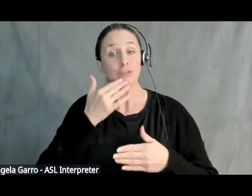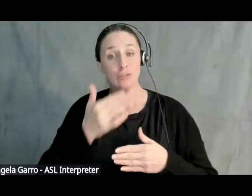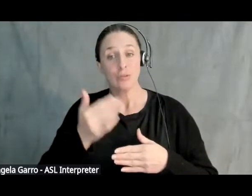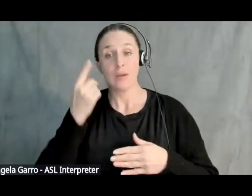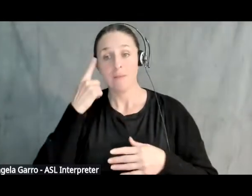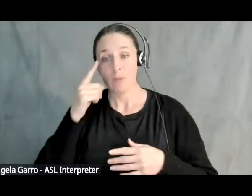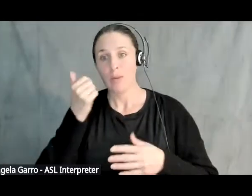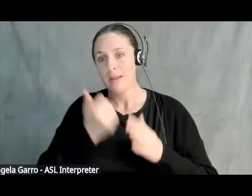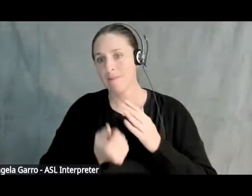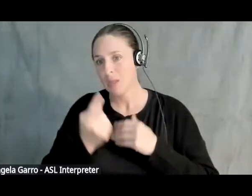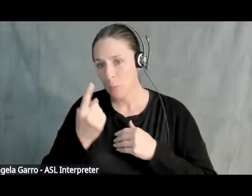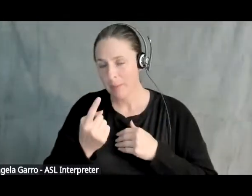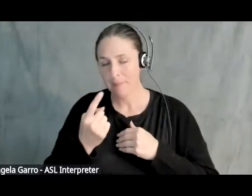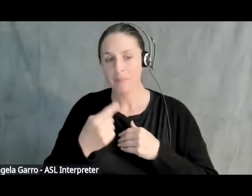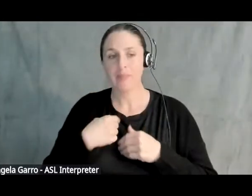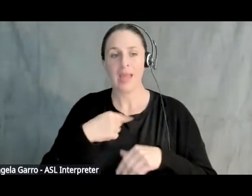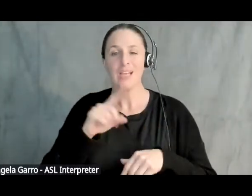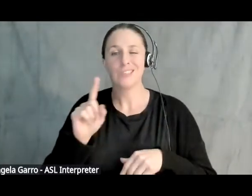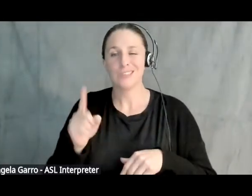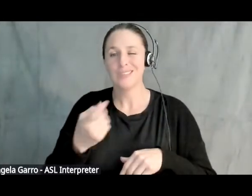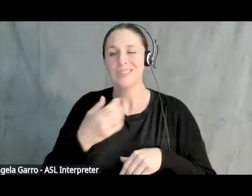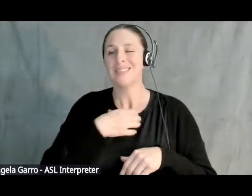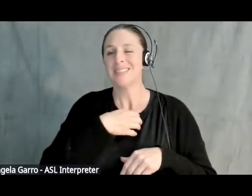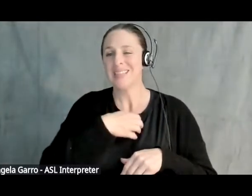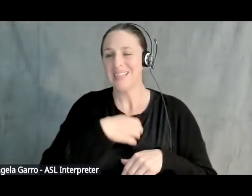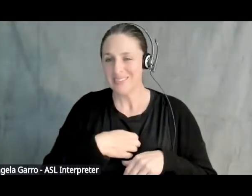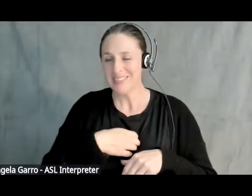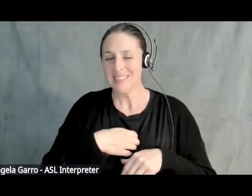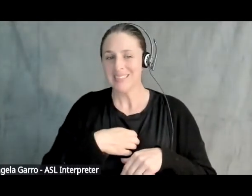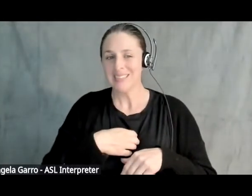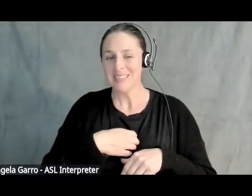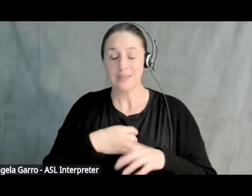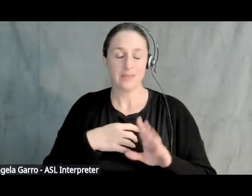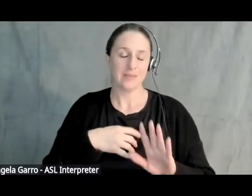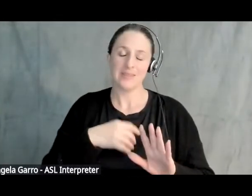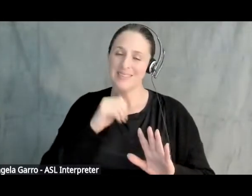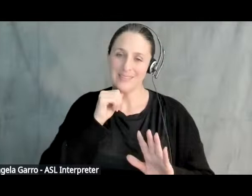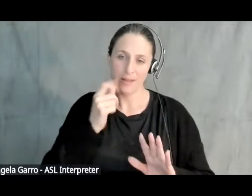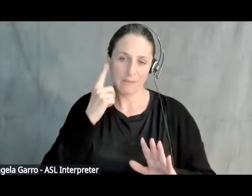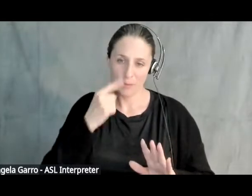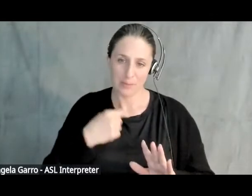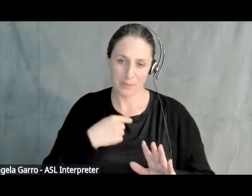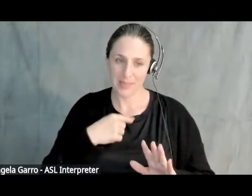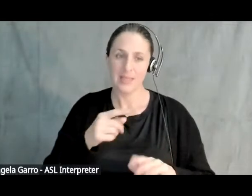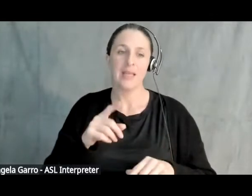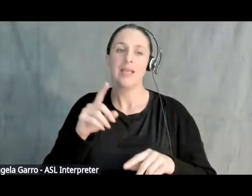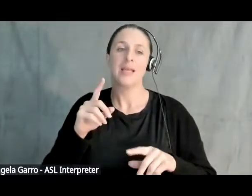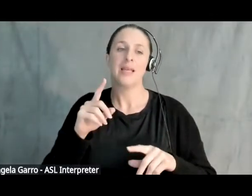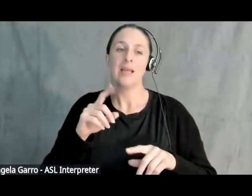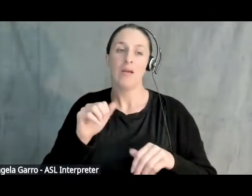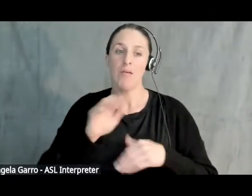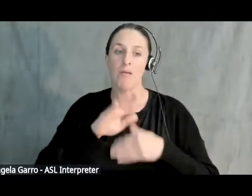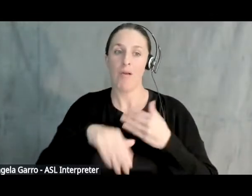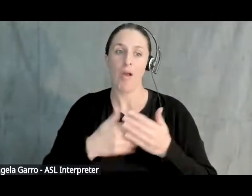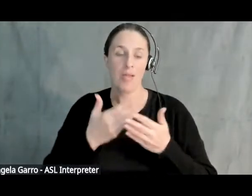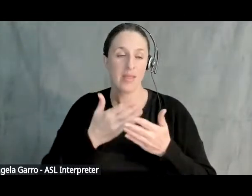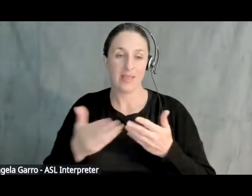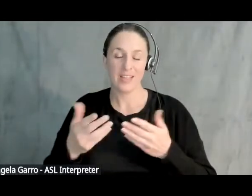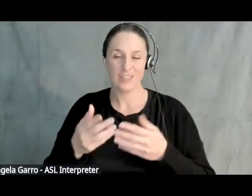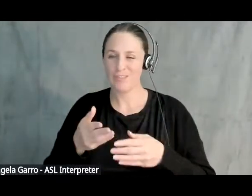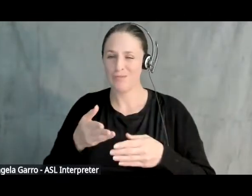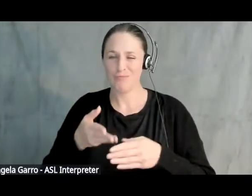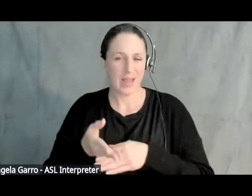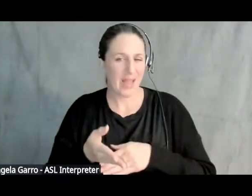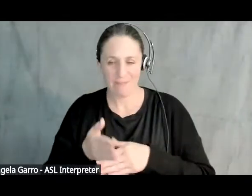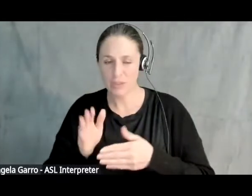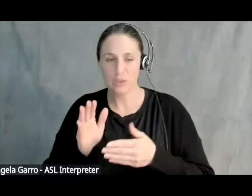I just wish that, and it's not for me, that, all the things are right after school, which